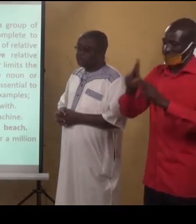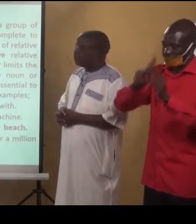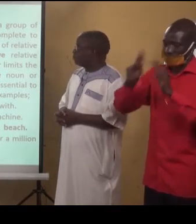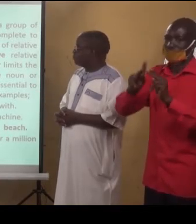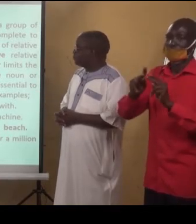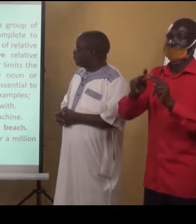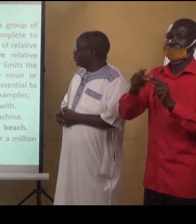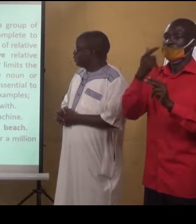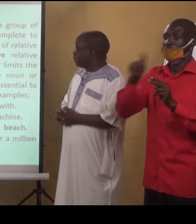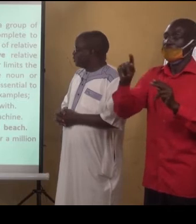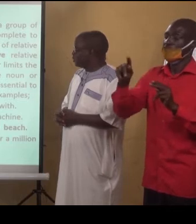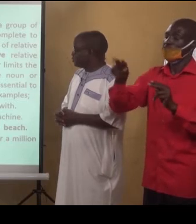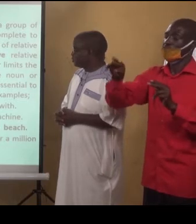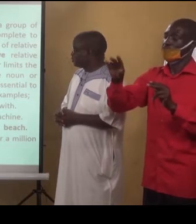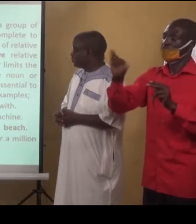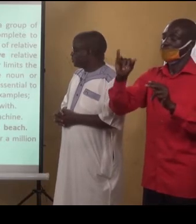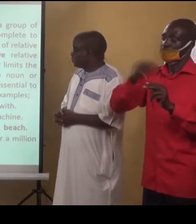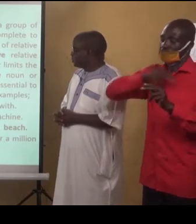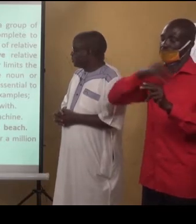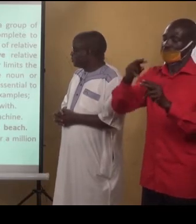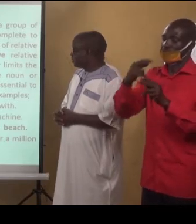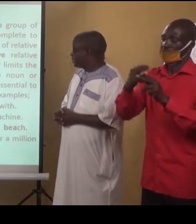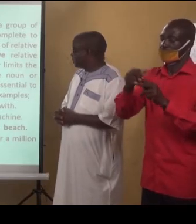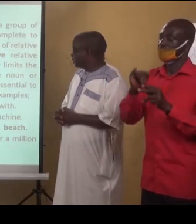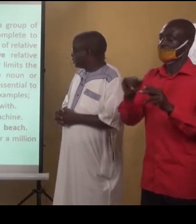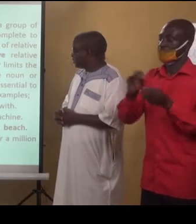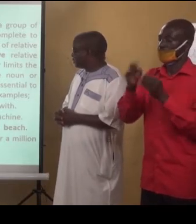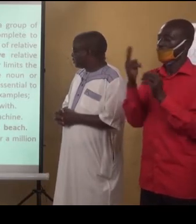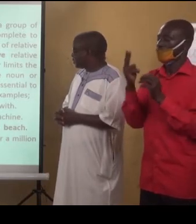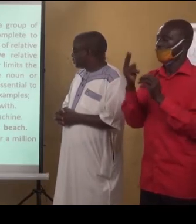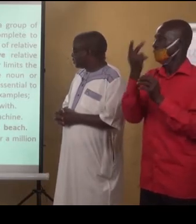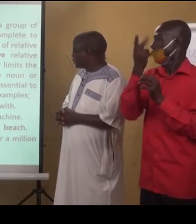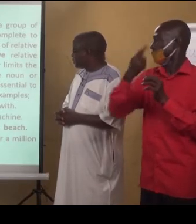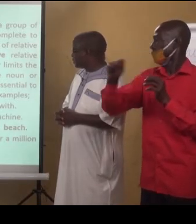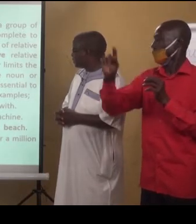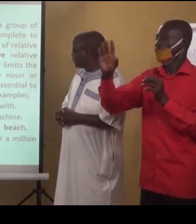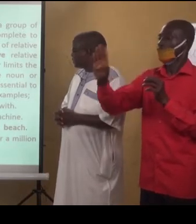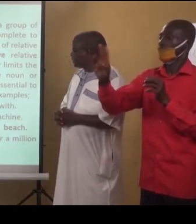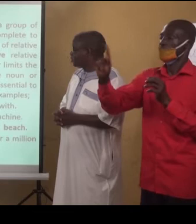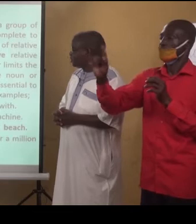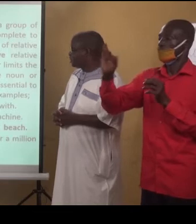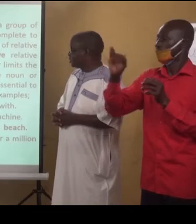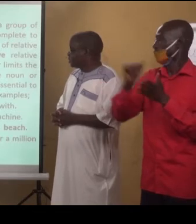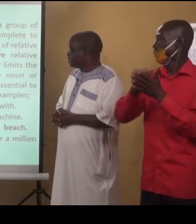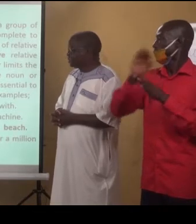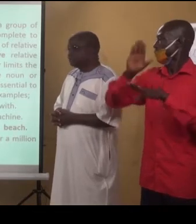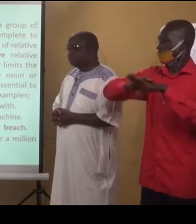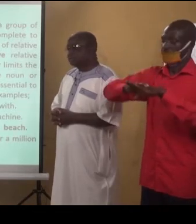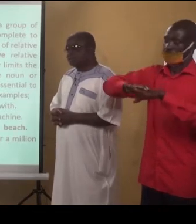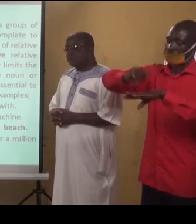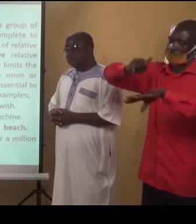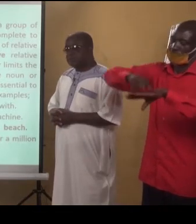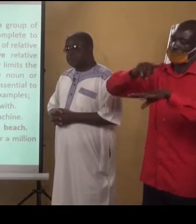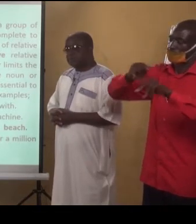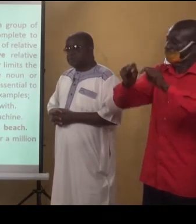people. Number two, the button that is on top turns on the machine.